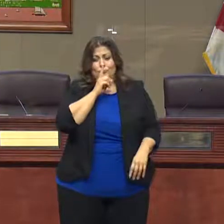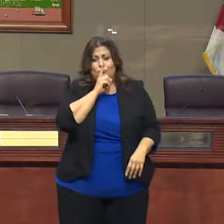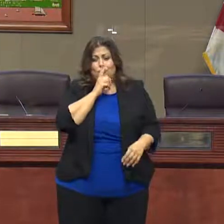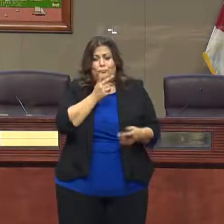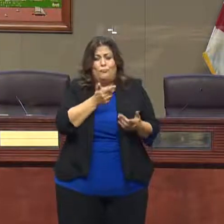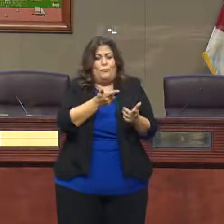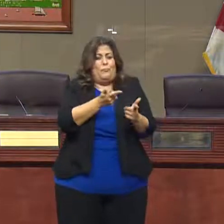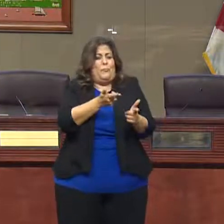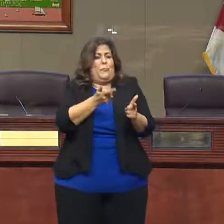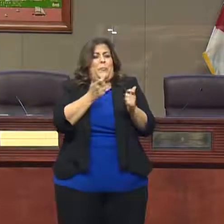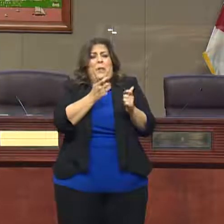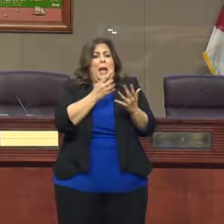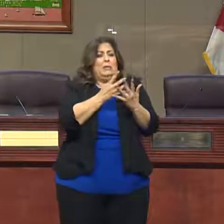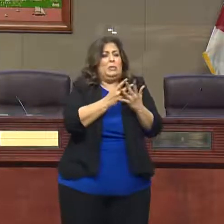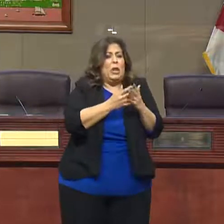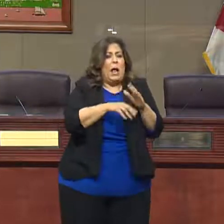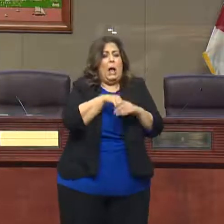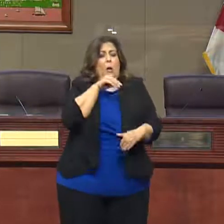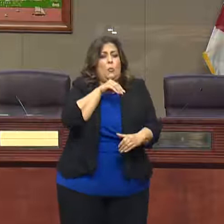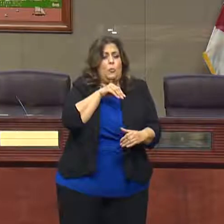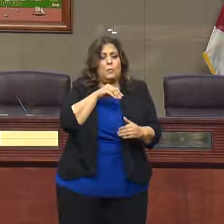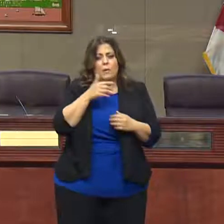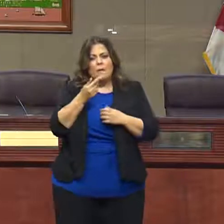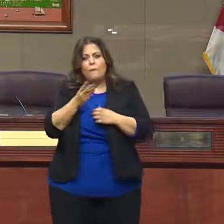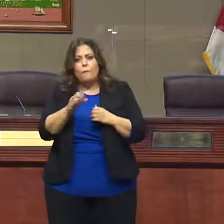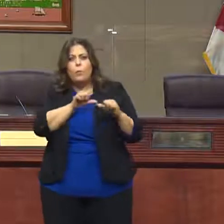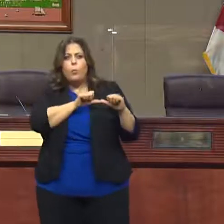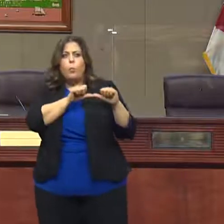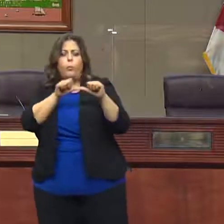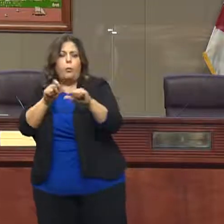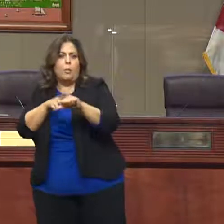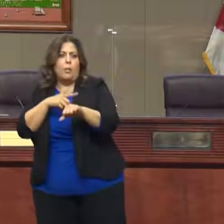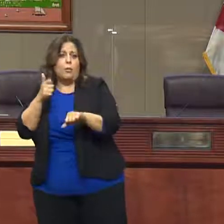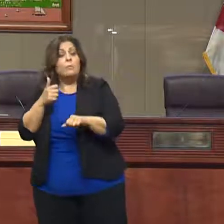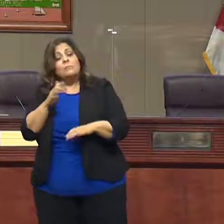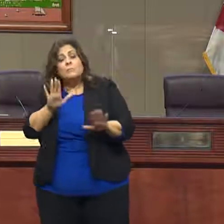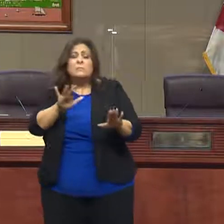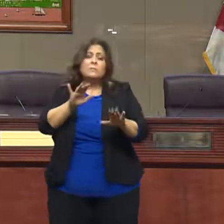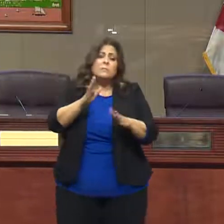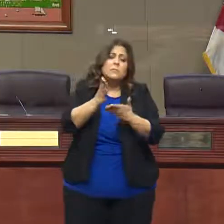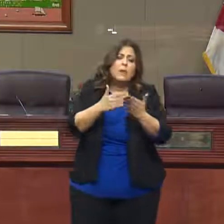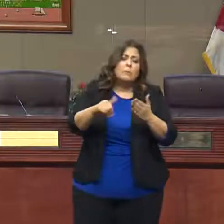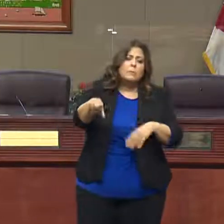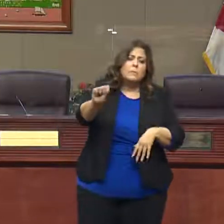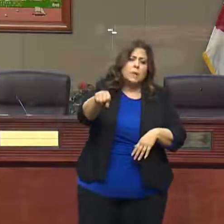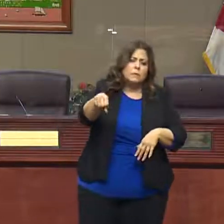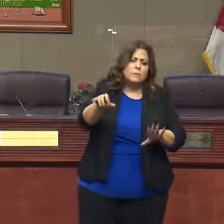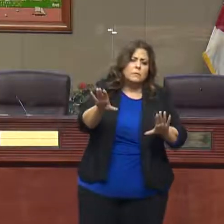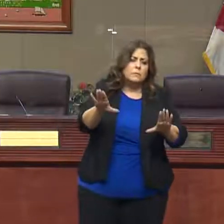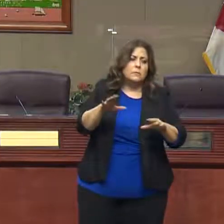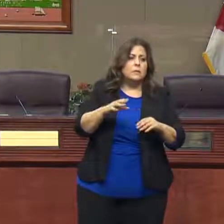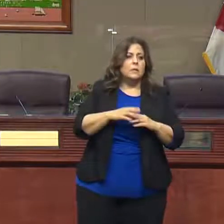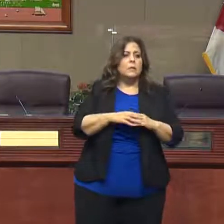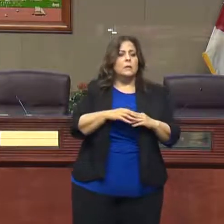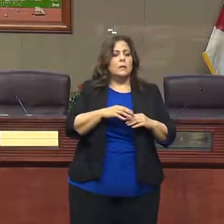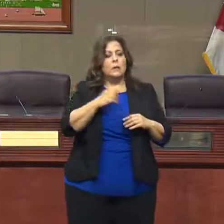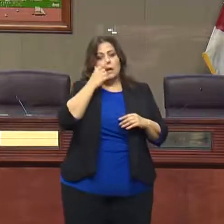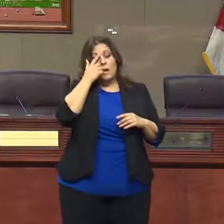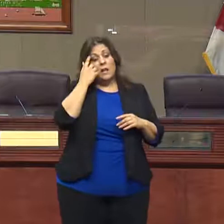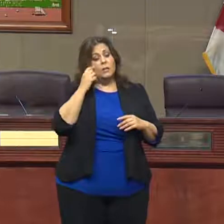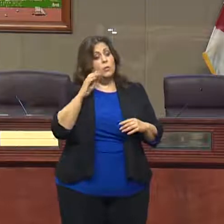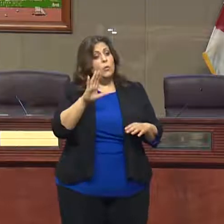Very few of them are there for longer periods of time, but there are some. Chief, in terms